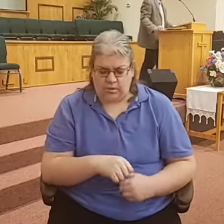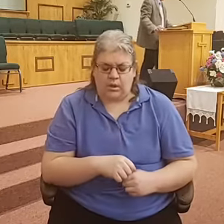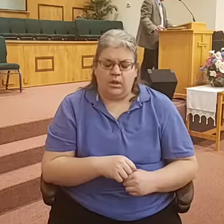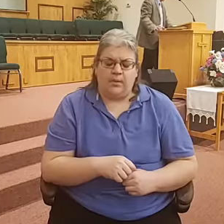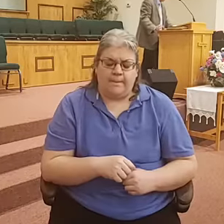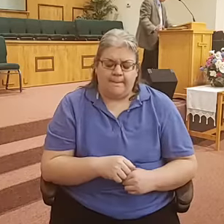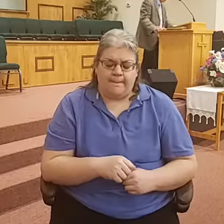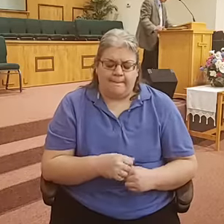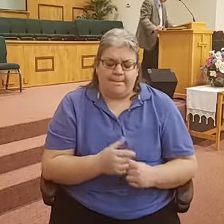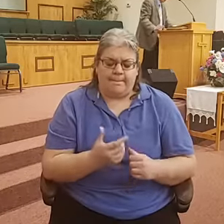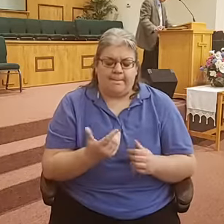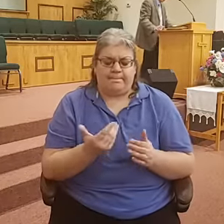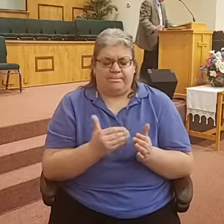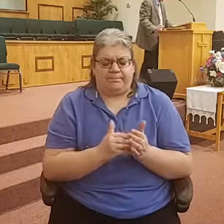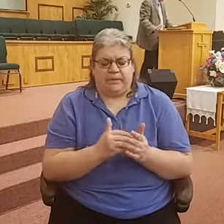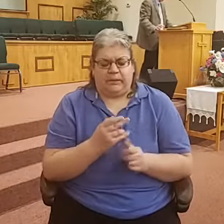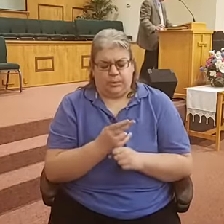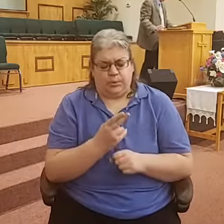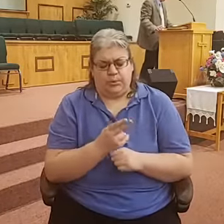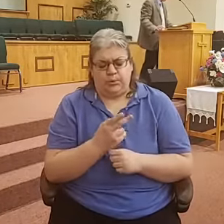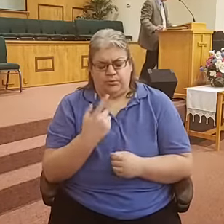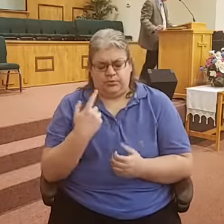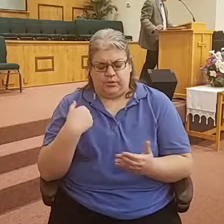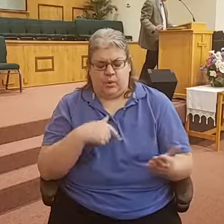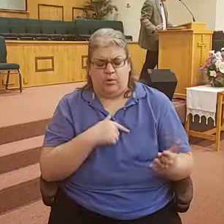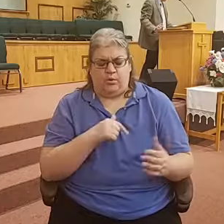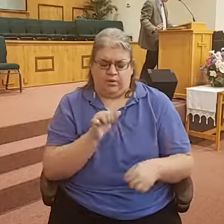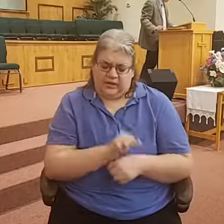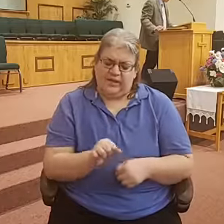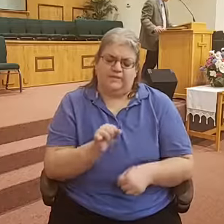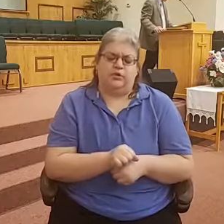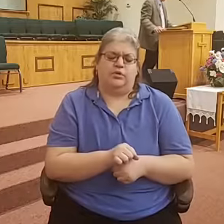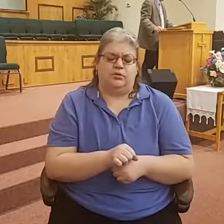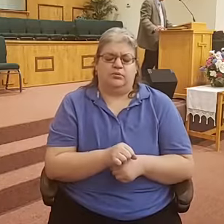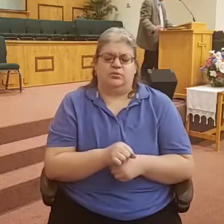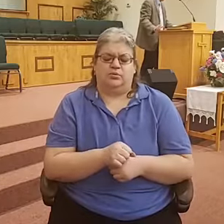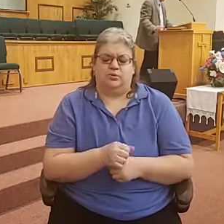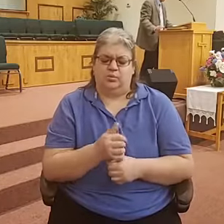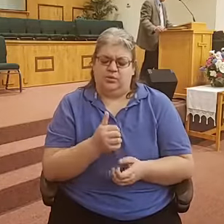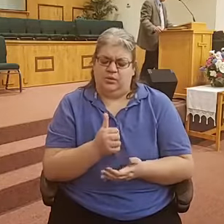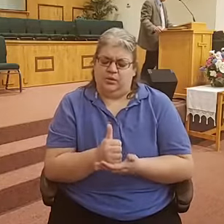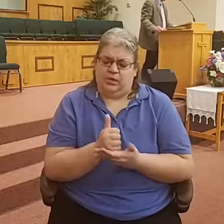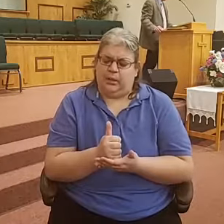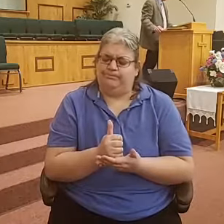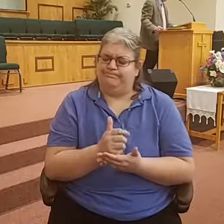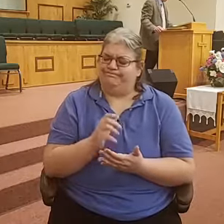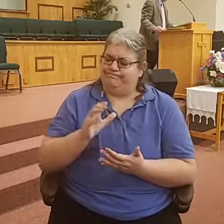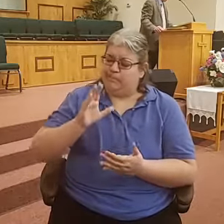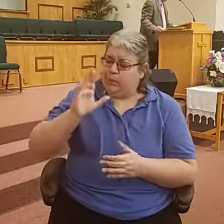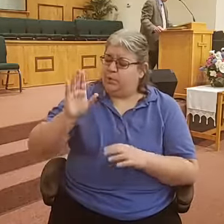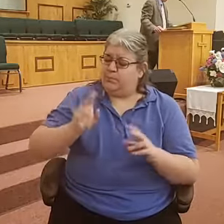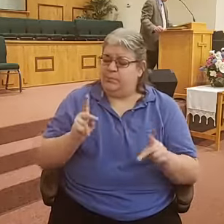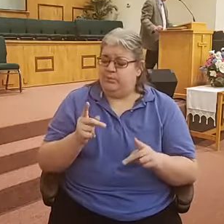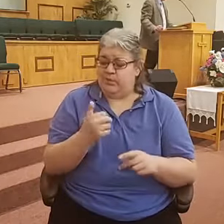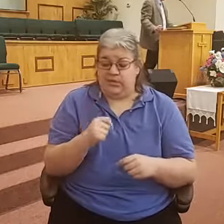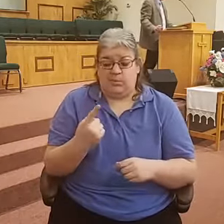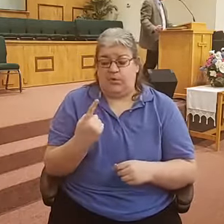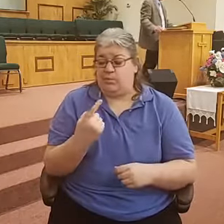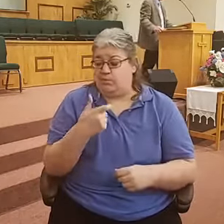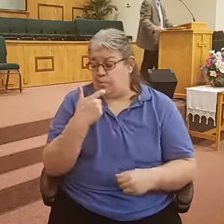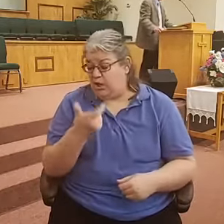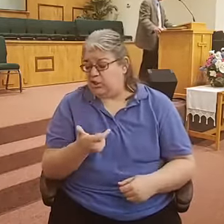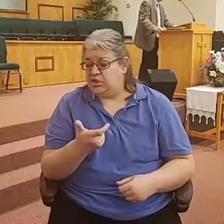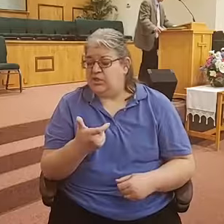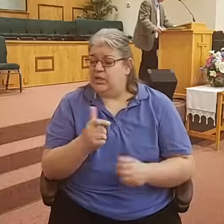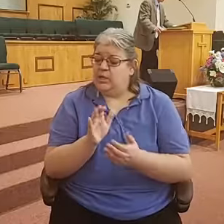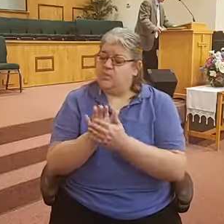you use our efforts to minister to your people and anybody who is viewing. We praise you and